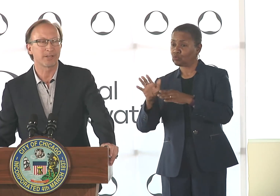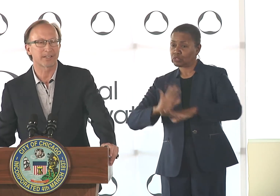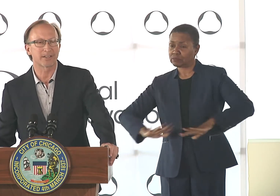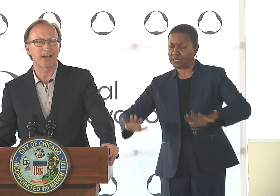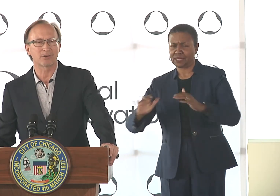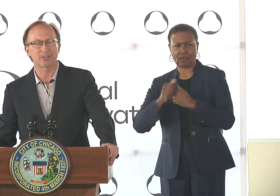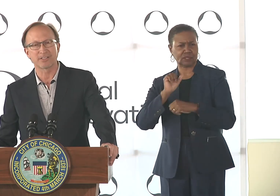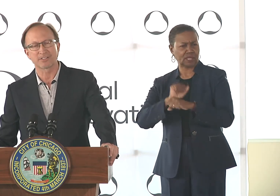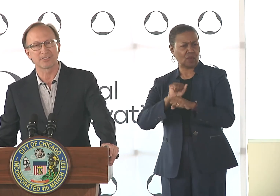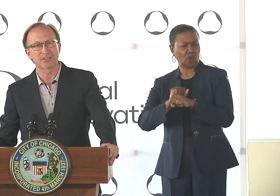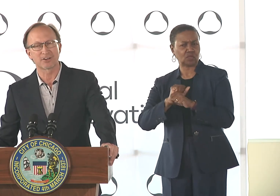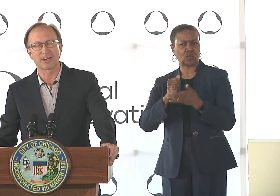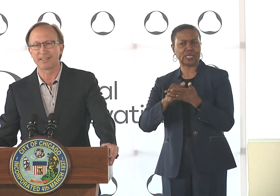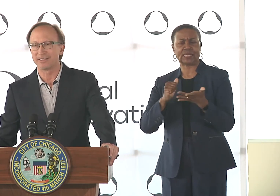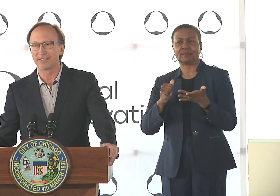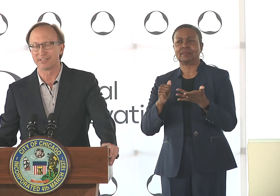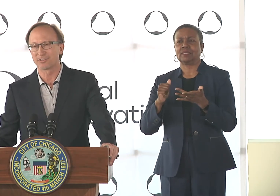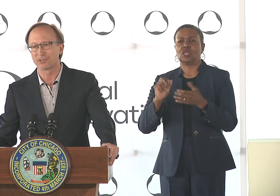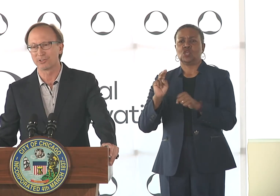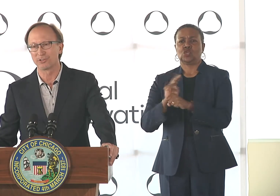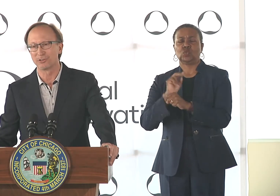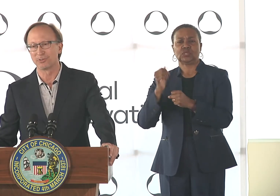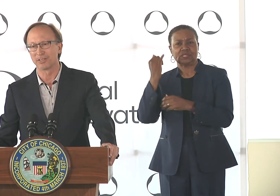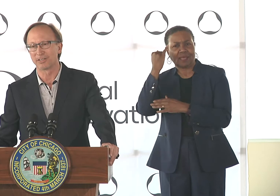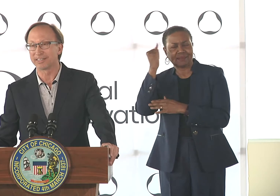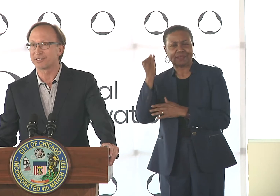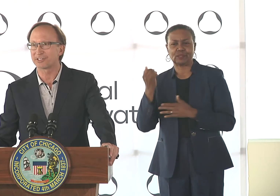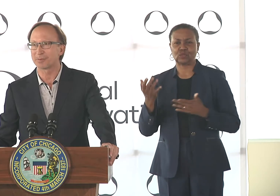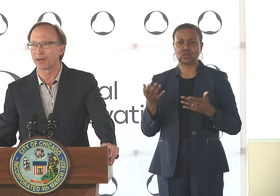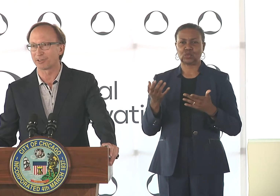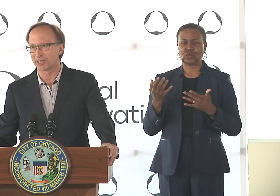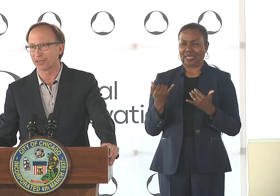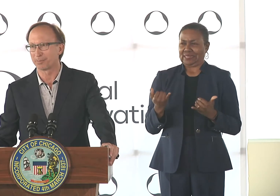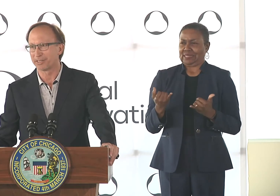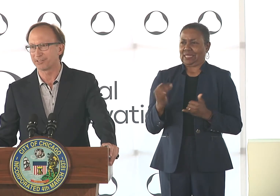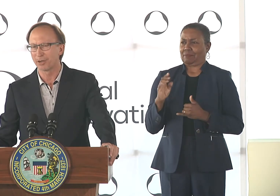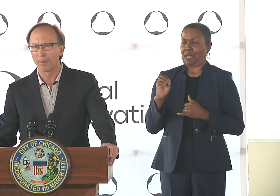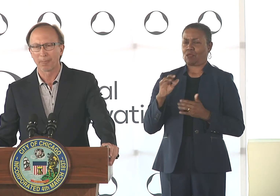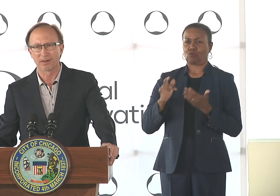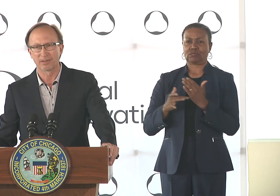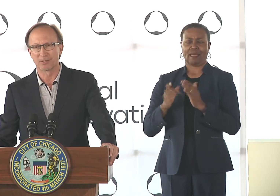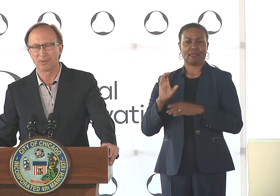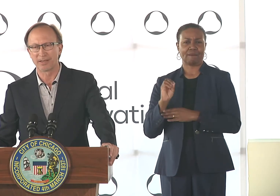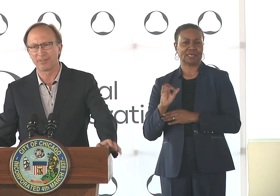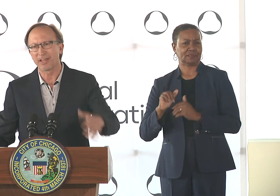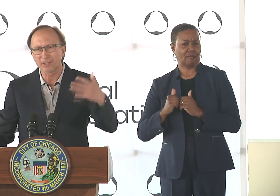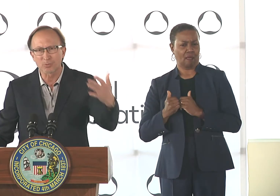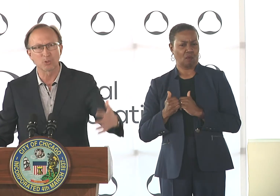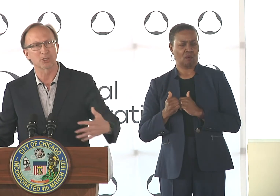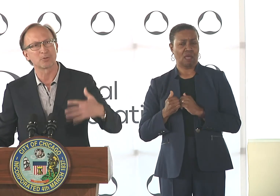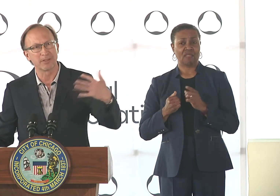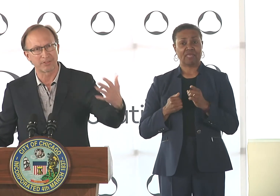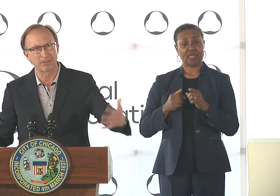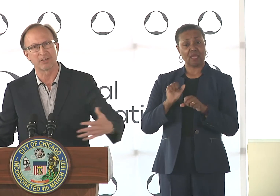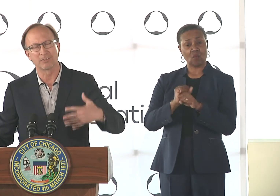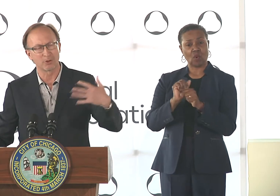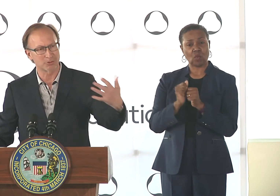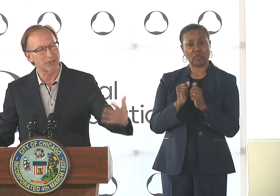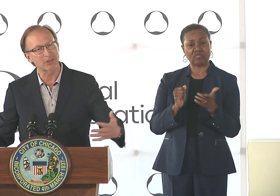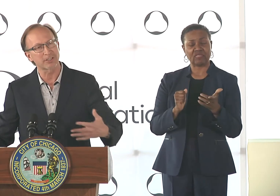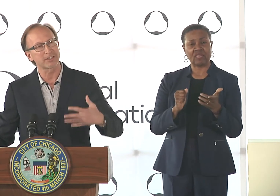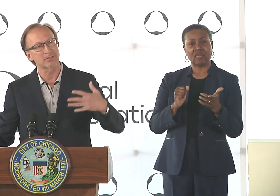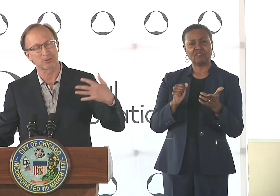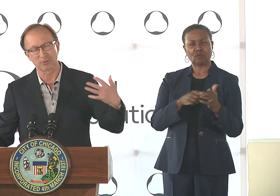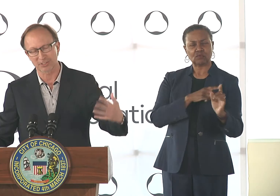So we can out-license our ideas to existing biotech companies, and they can work with